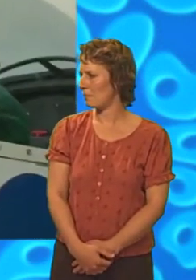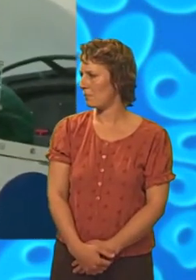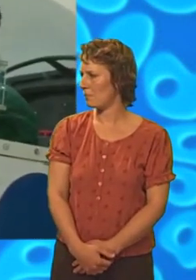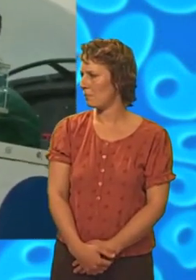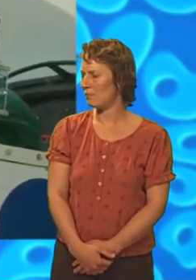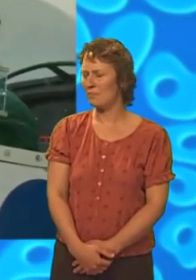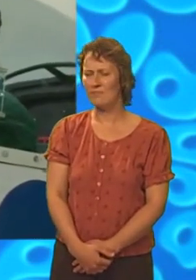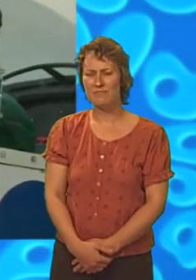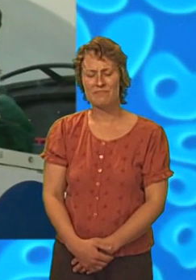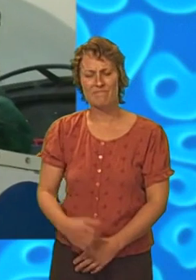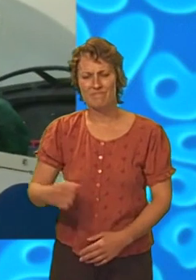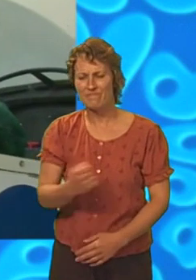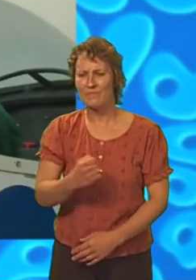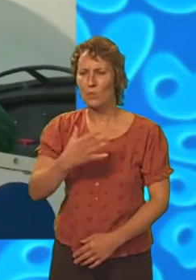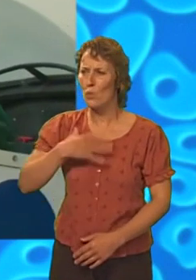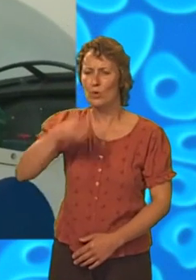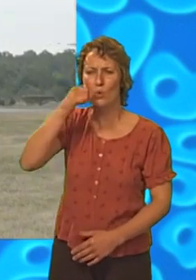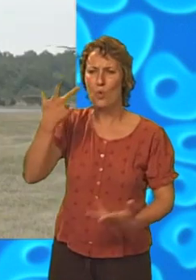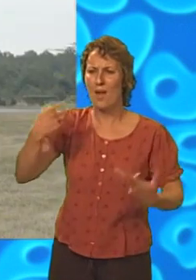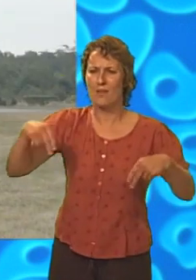Wish I knew where Pippin was.